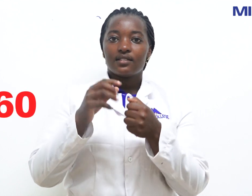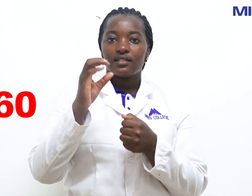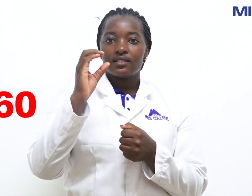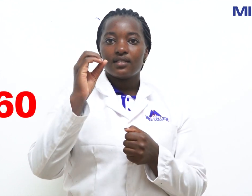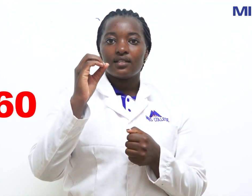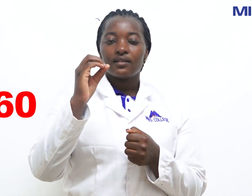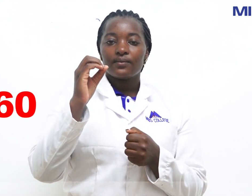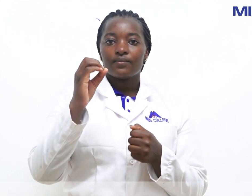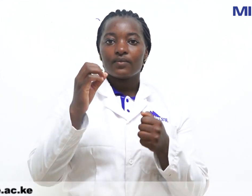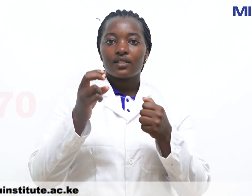60,